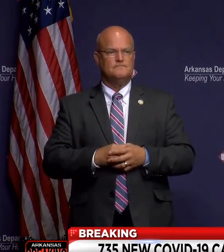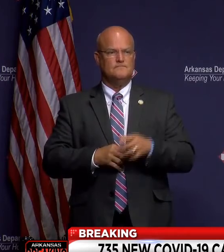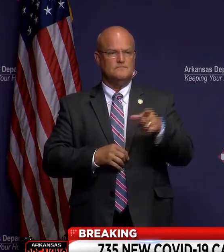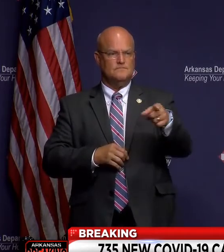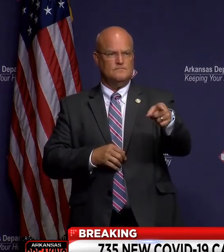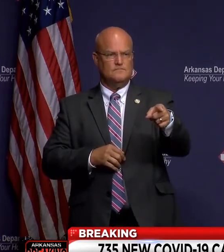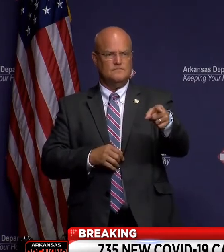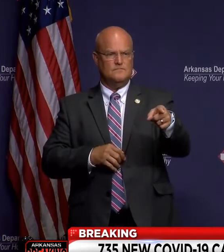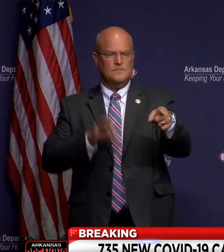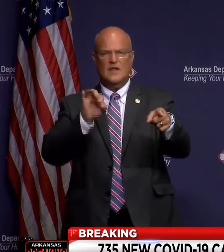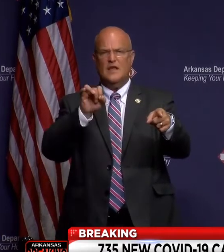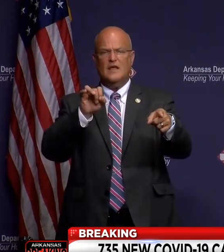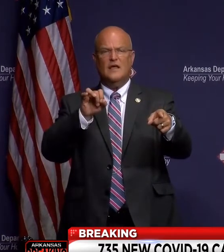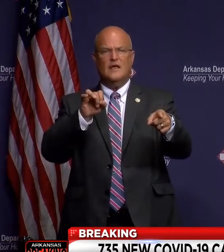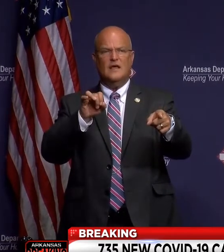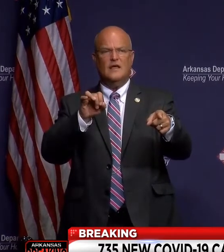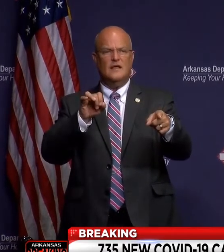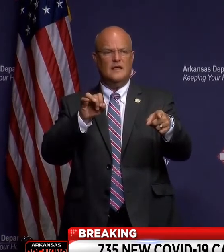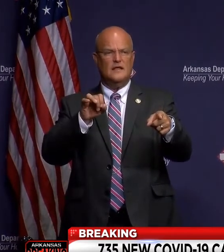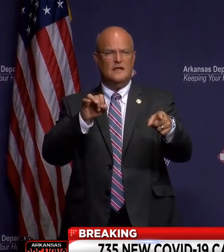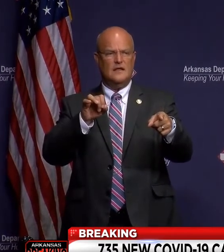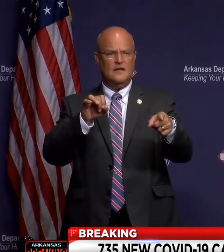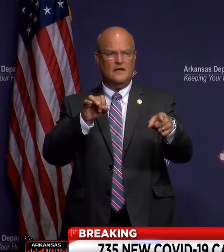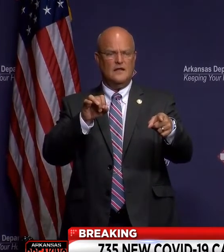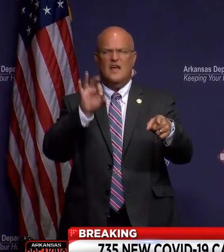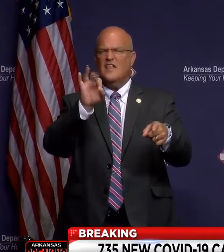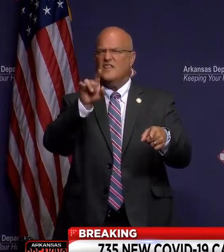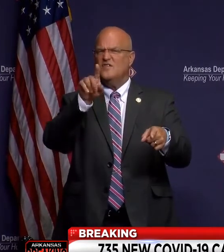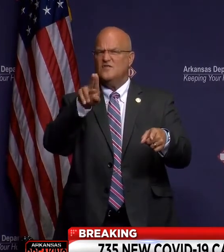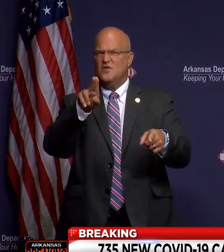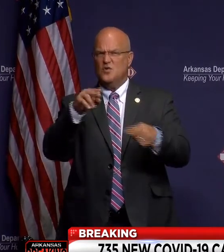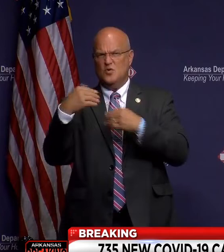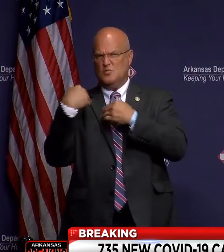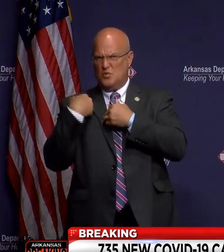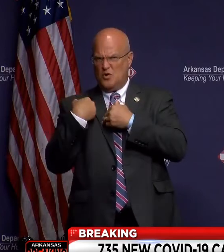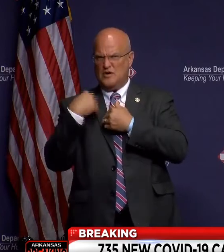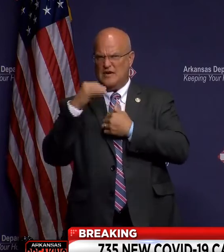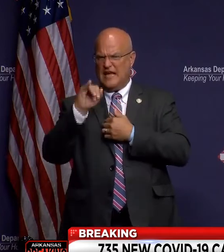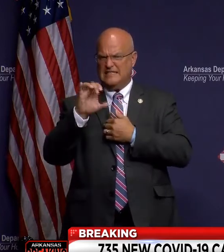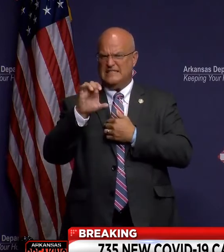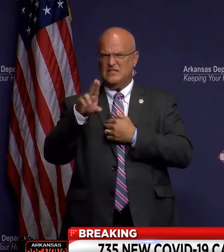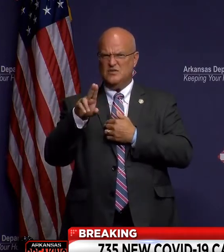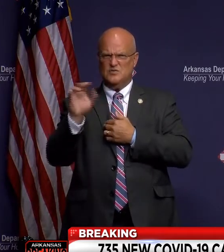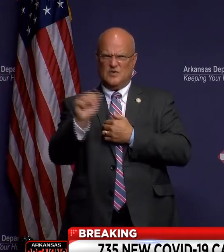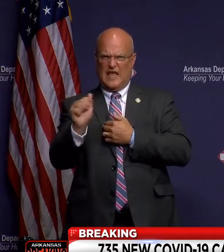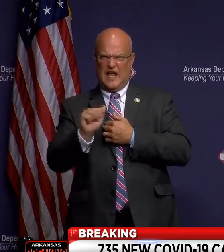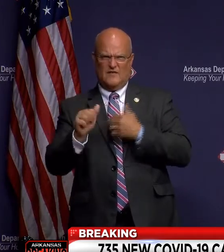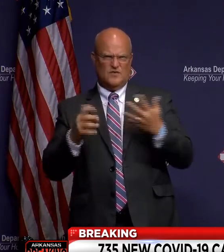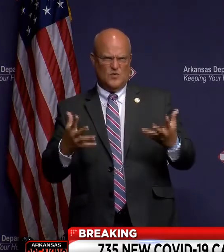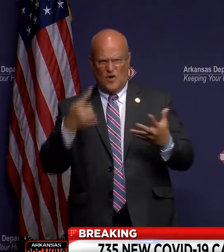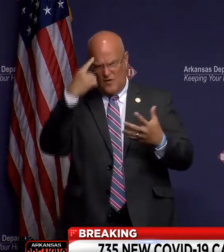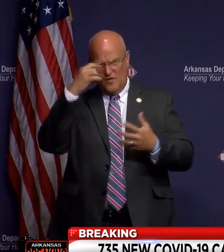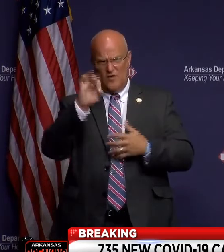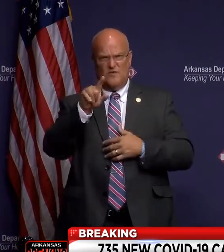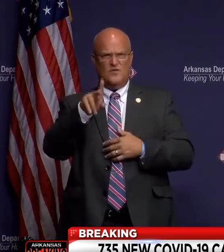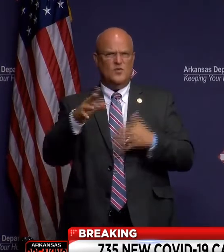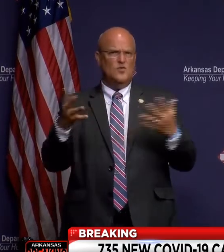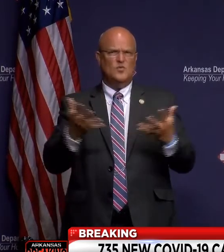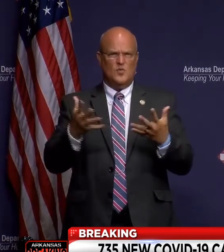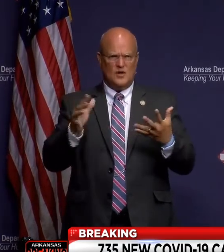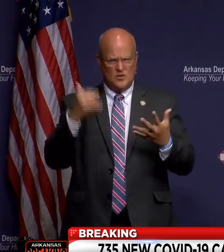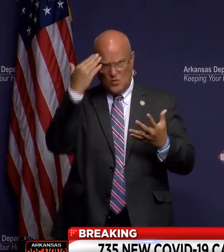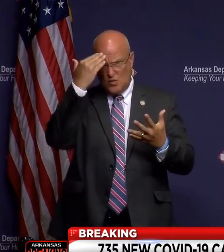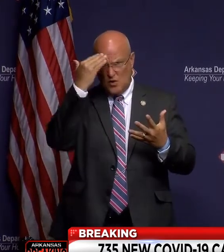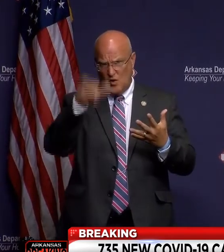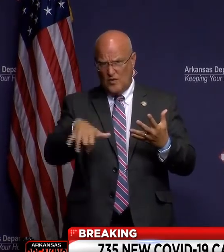So the flu burden on ICUs on average for flu season, do